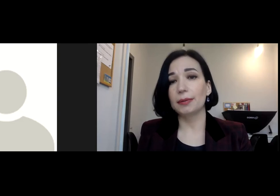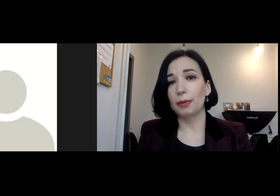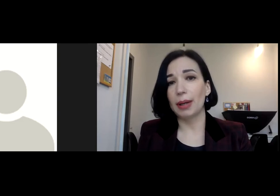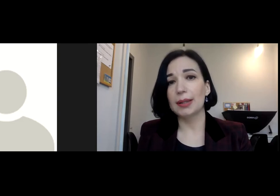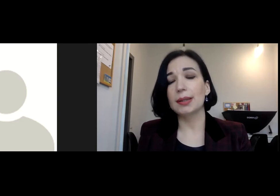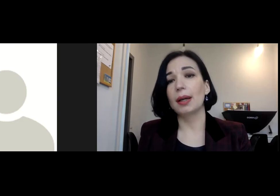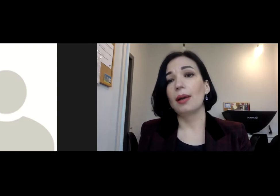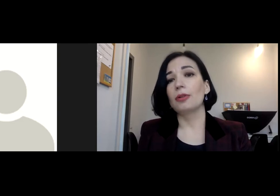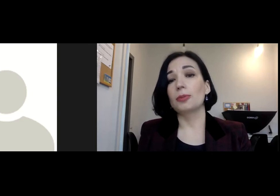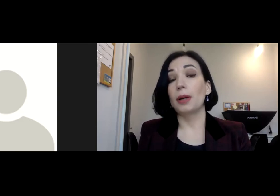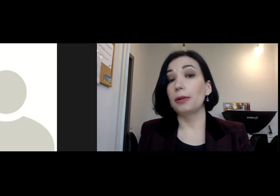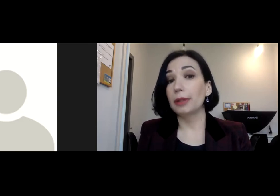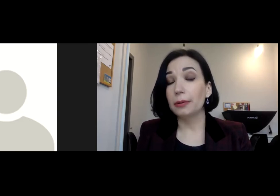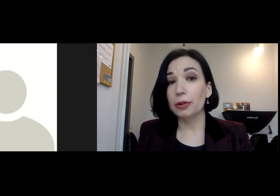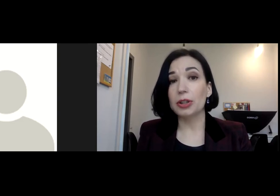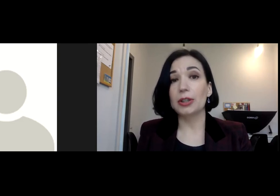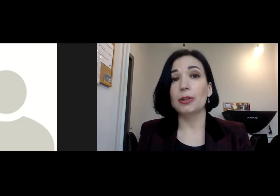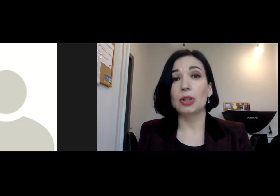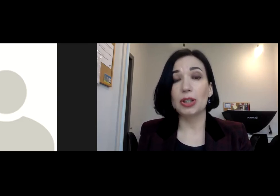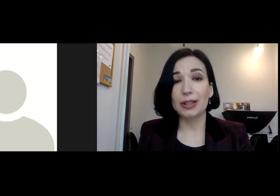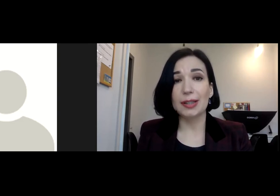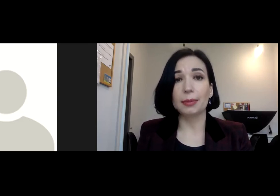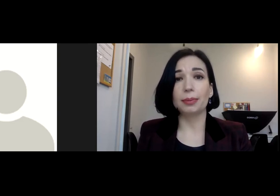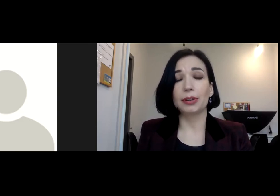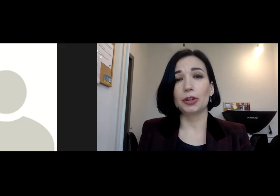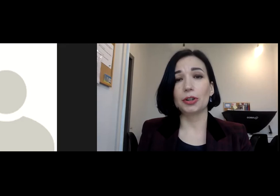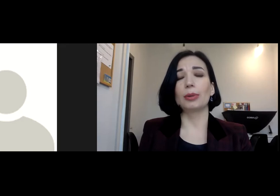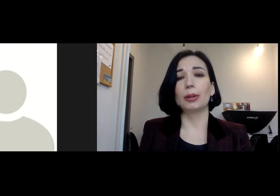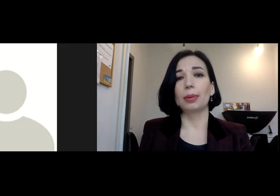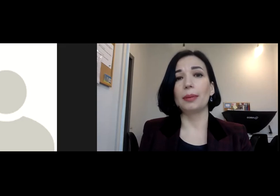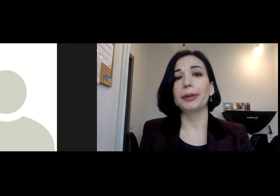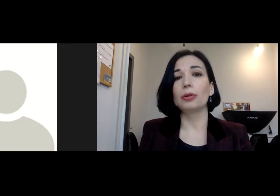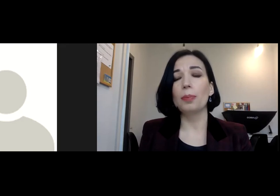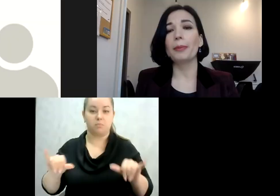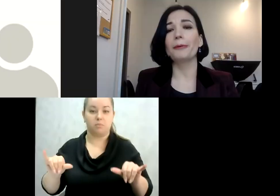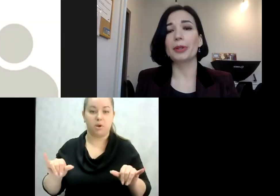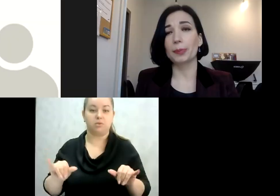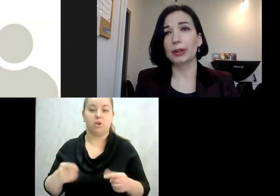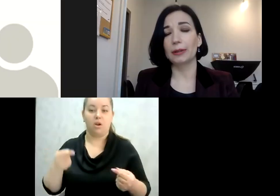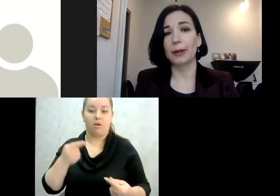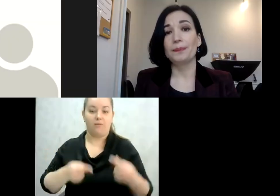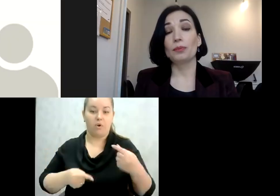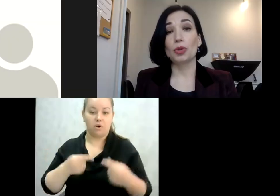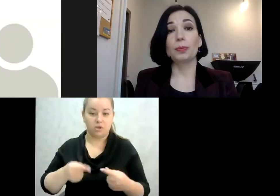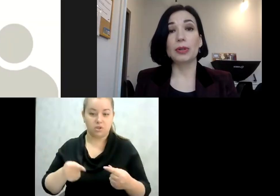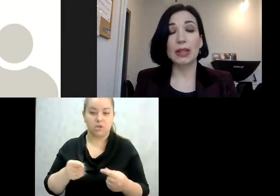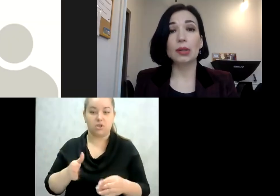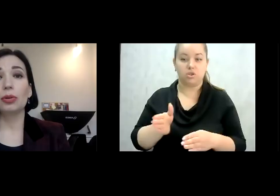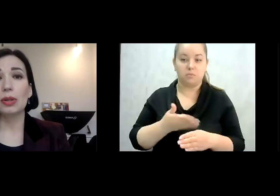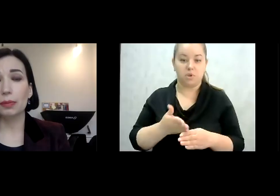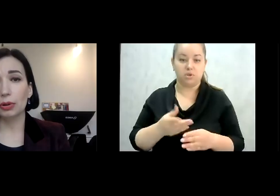the election processes. As a result of this disinformation, of hate speech,